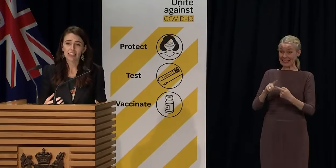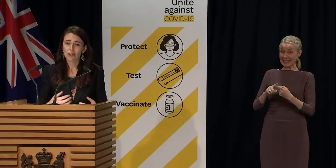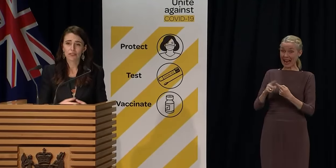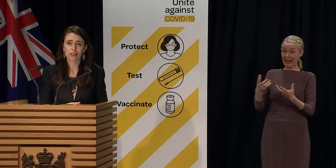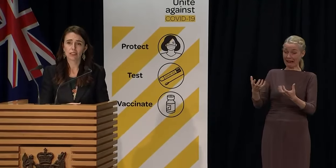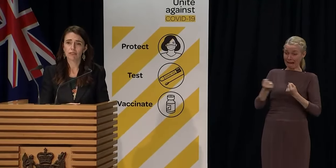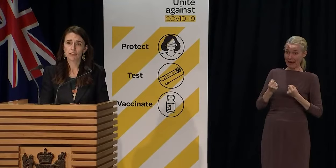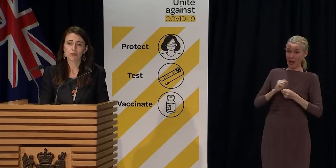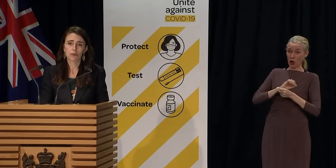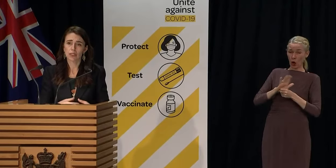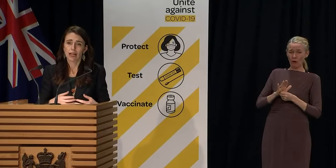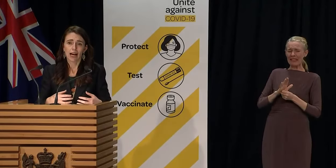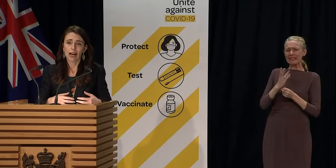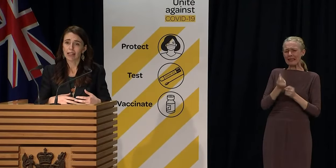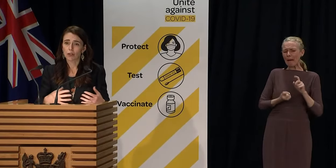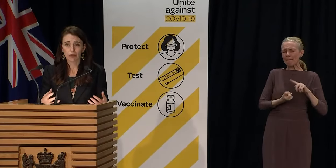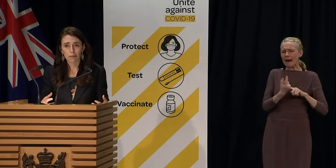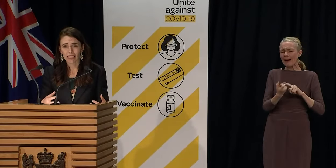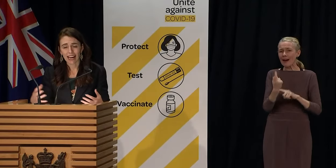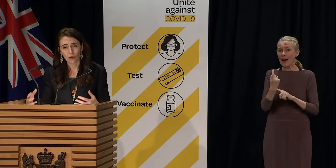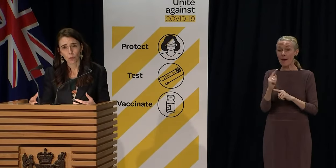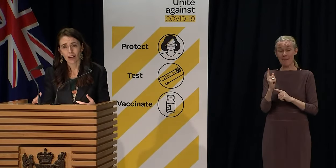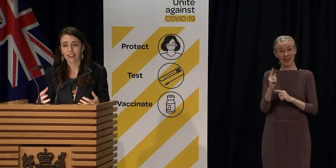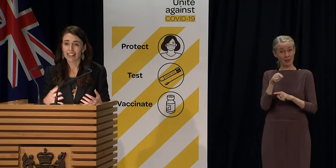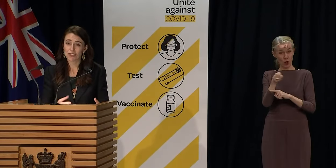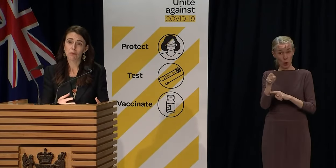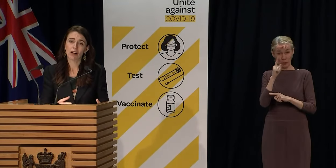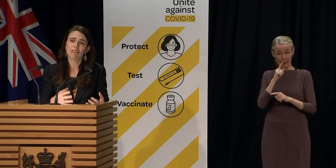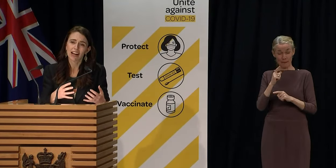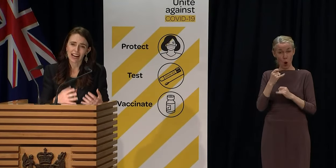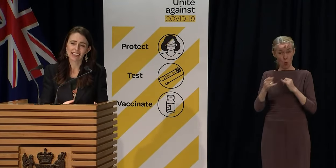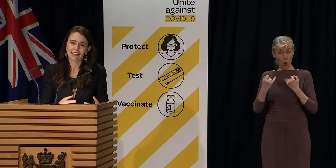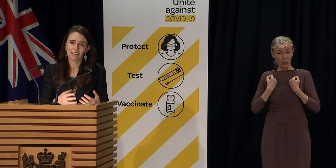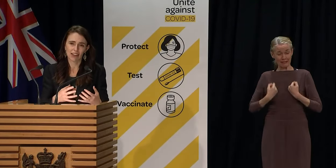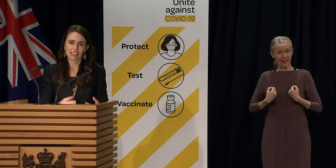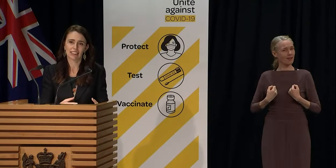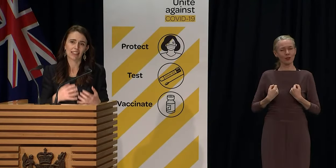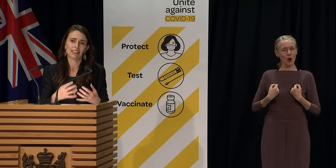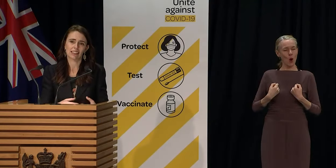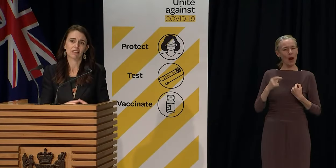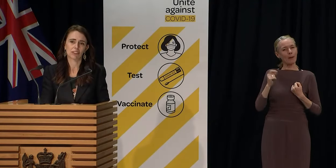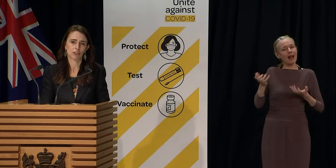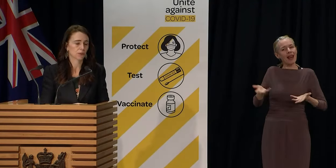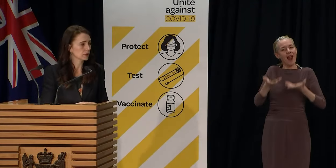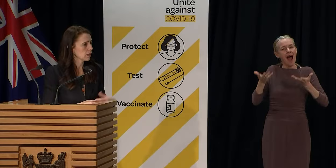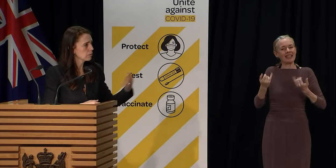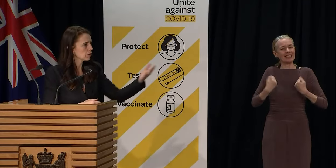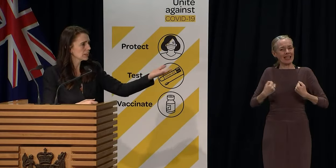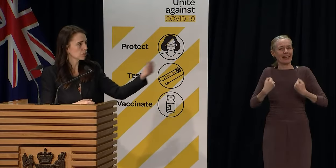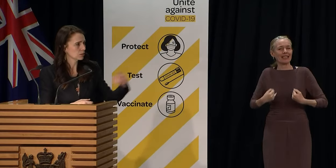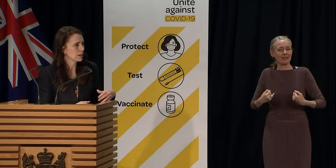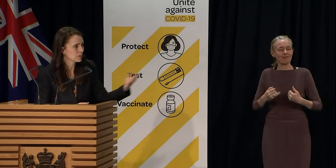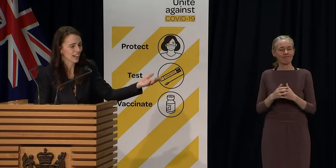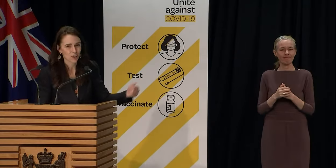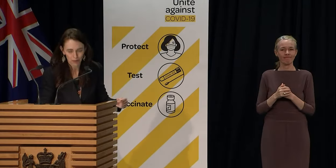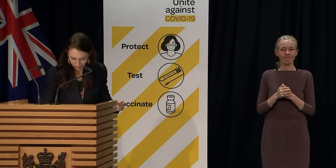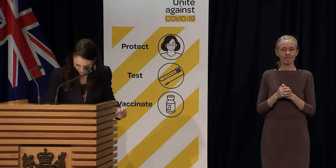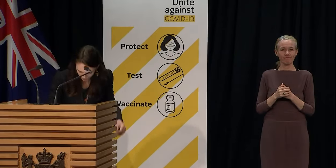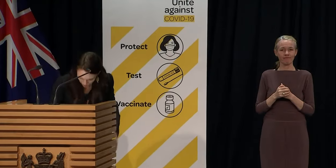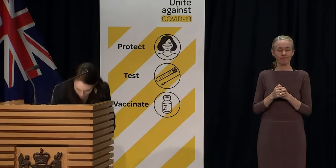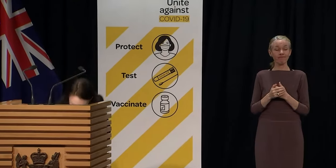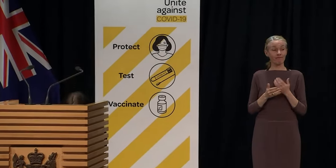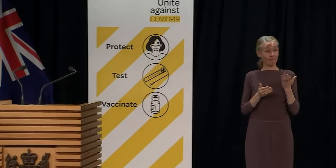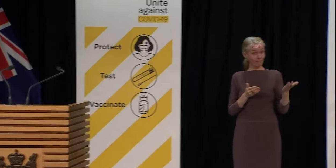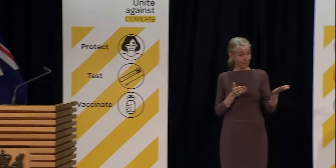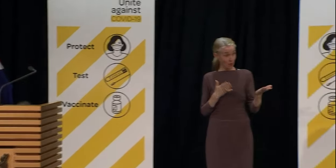not seeing those individuals incredibly unwell as you might for unvaccinated individuals. But I'll let Dr. McElnay comment